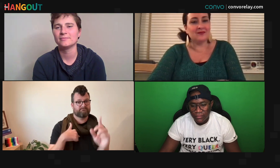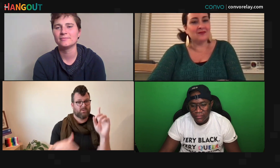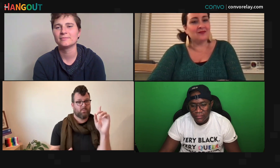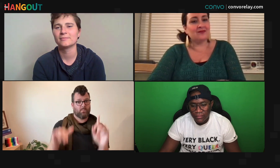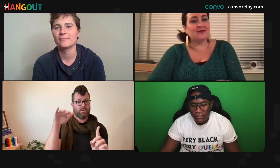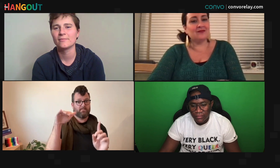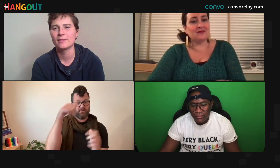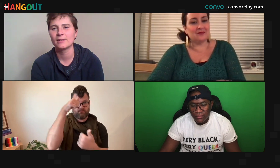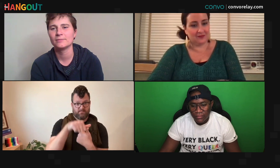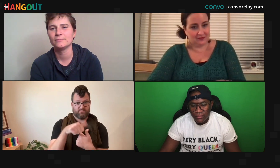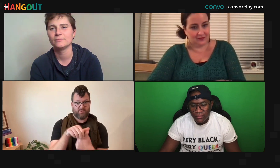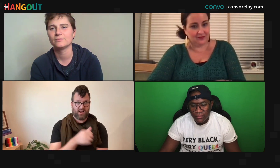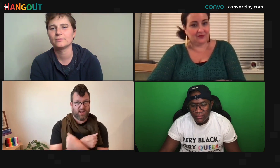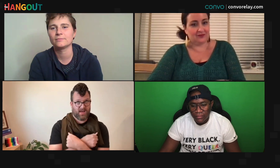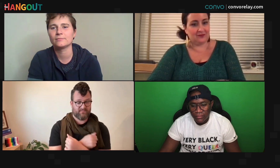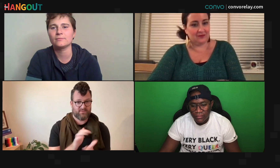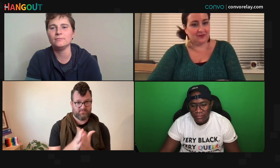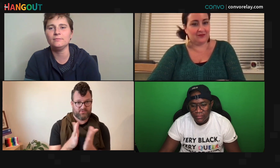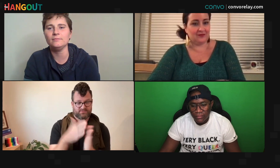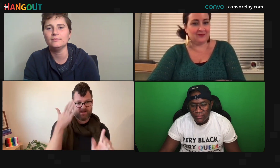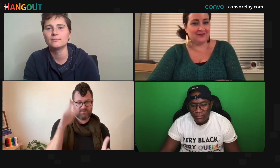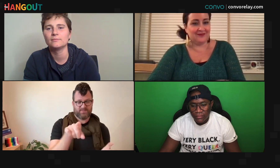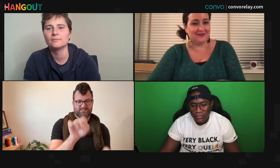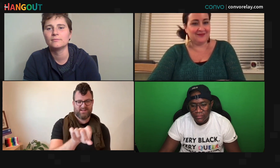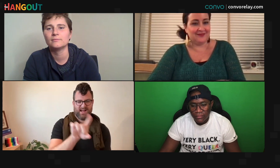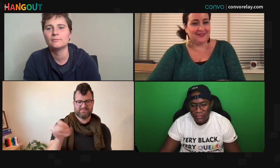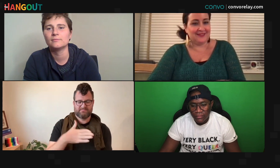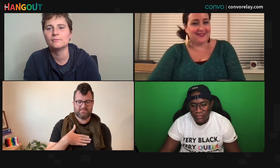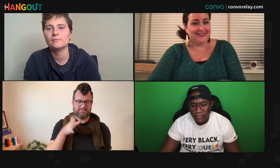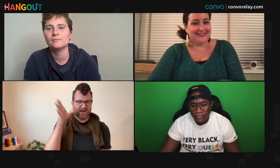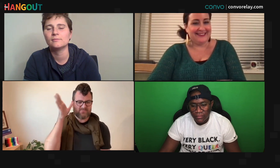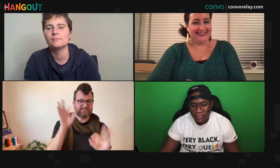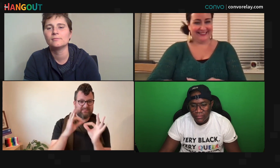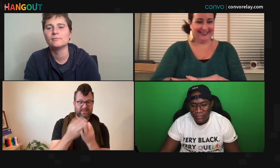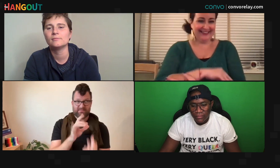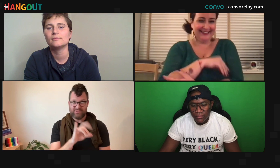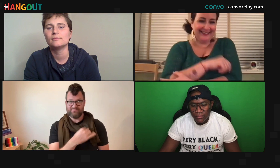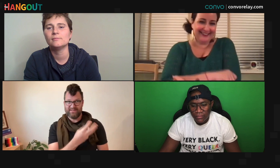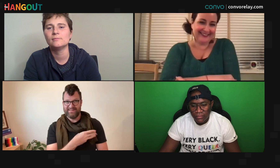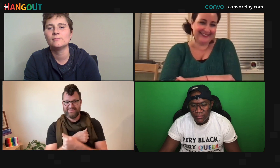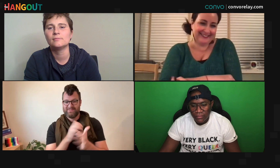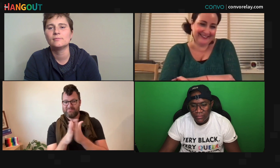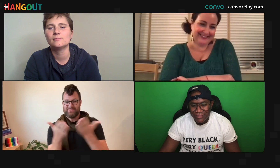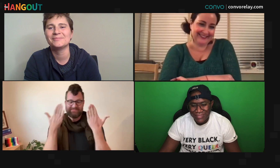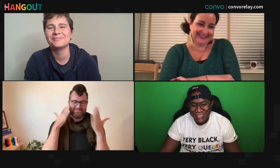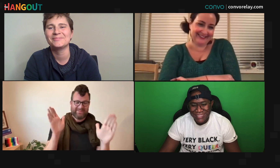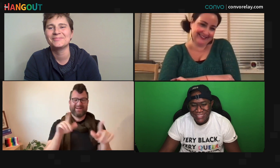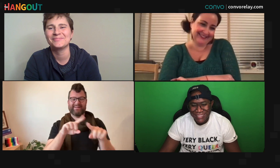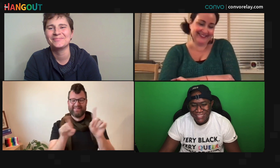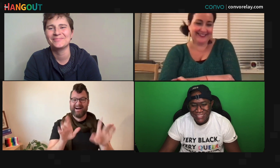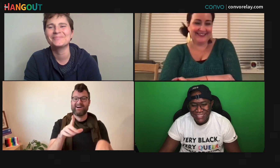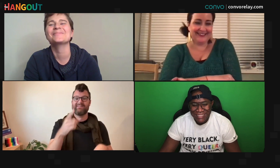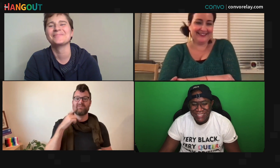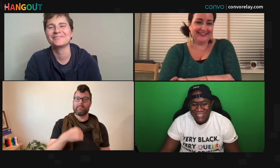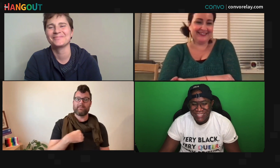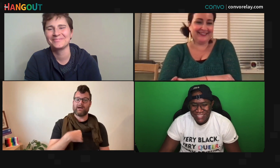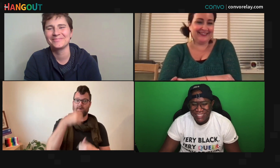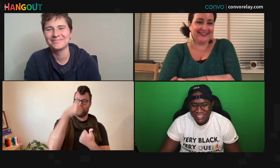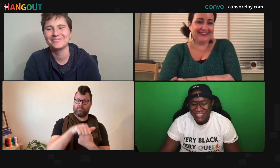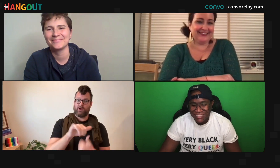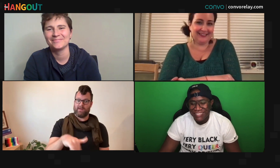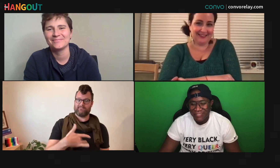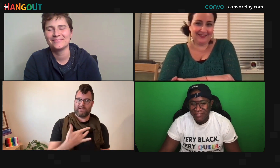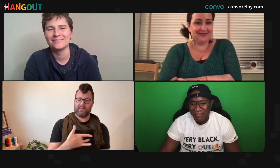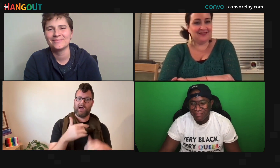is an interesting question. When you're talking about a book, in books, I remember growing up, I loved books. And you could ask my parents, my family, did Jonez